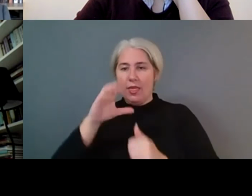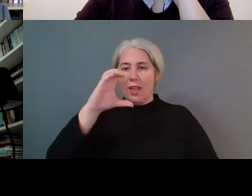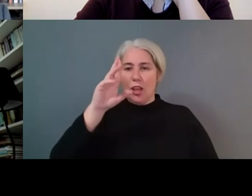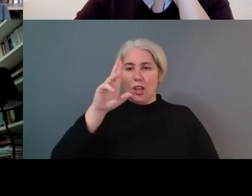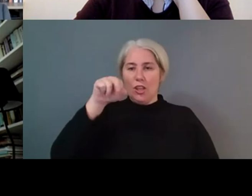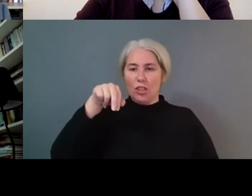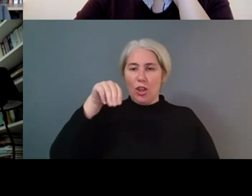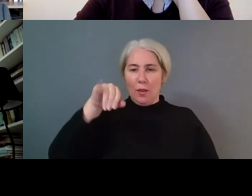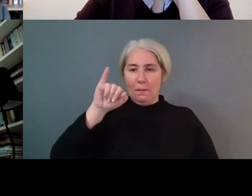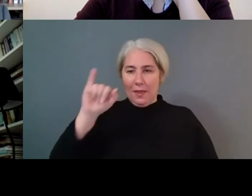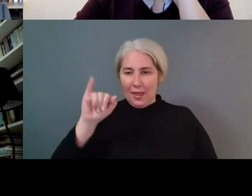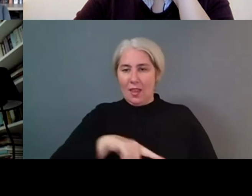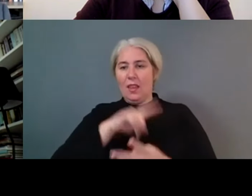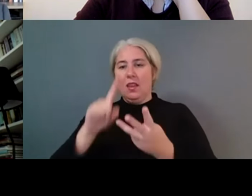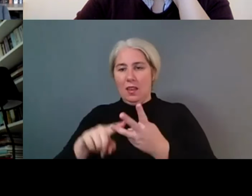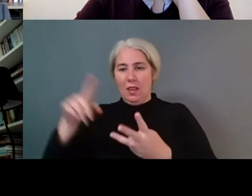through